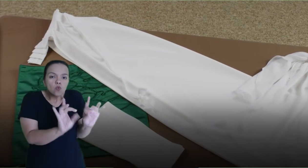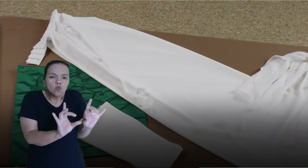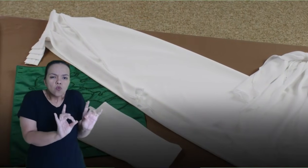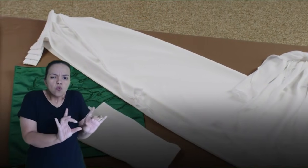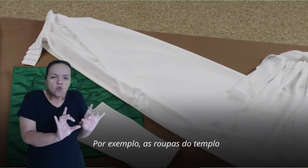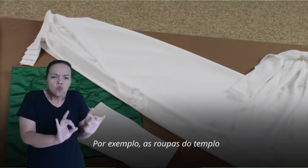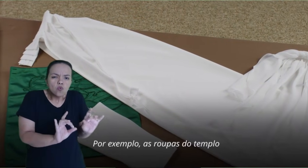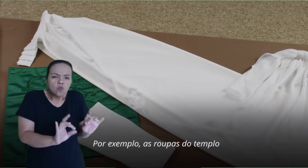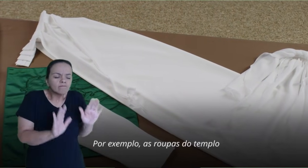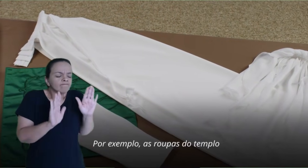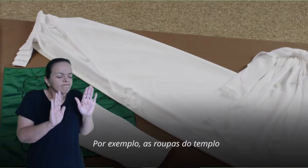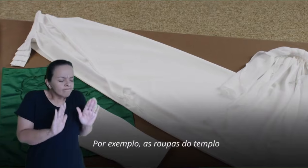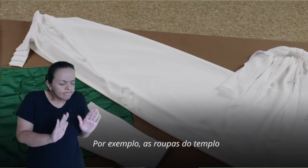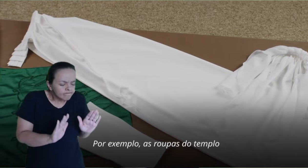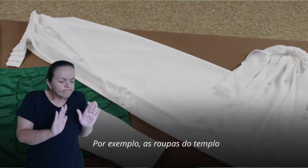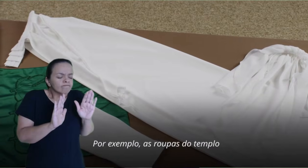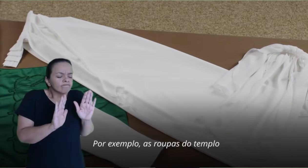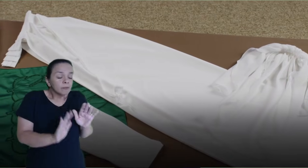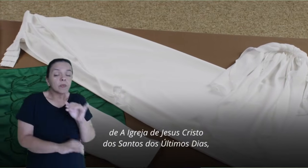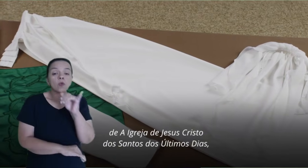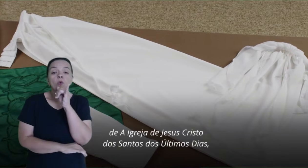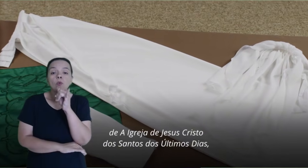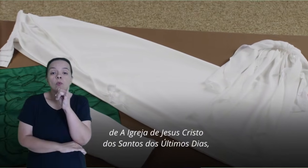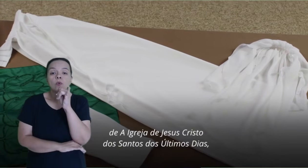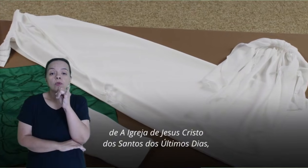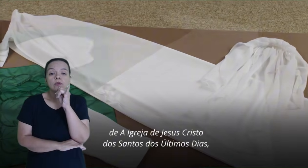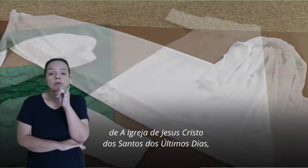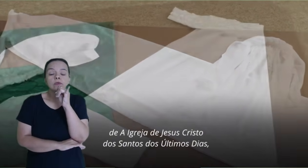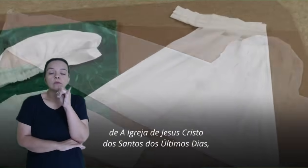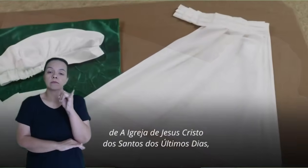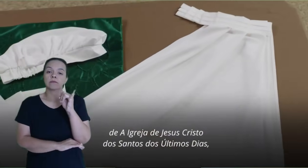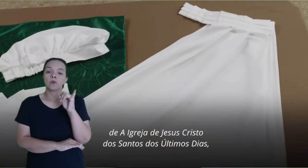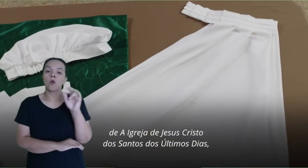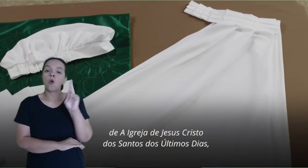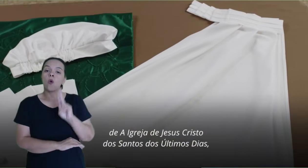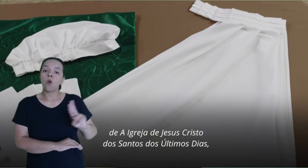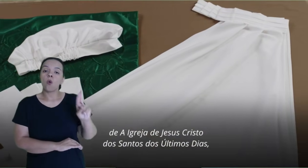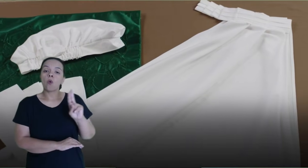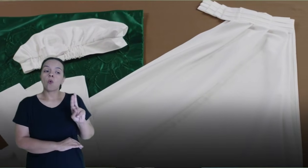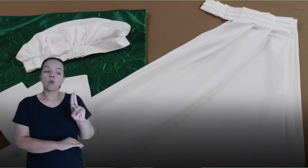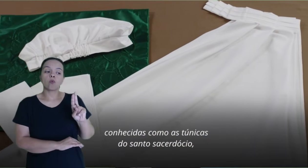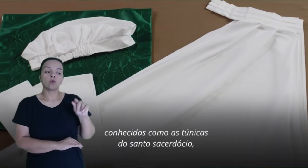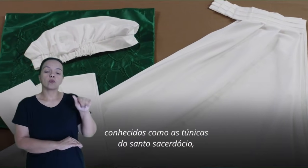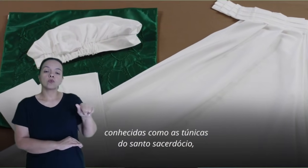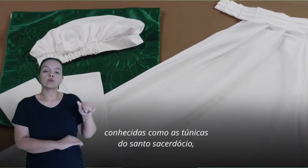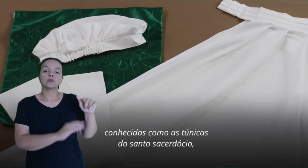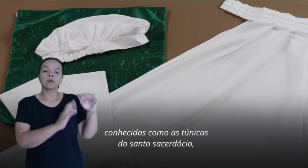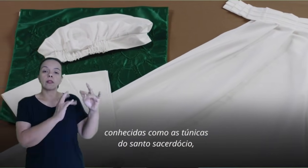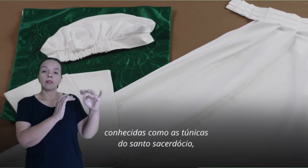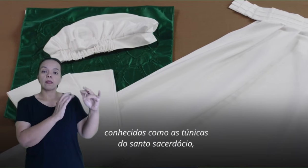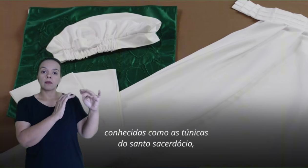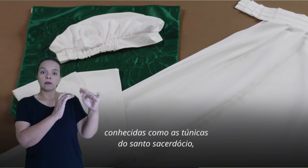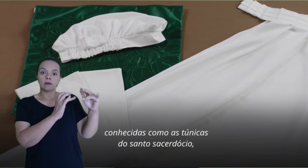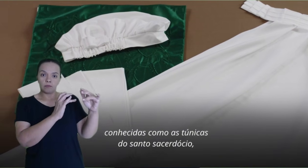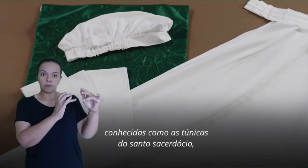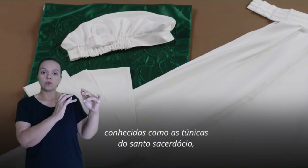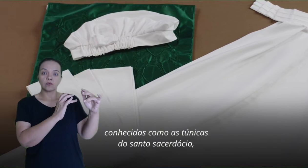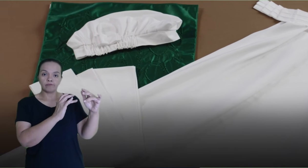For example, temple robes of the Church of Jesus Christ of Latter-day Saints, known as the robes of the Holy Priesthood, are